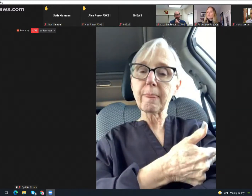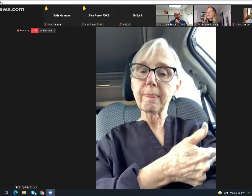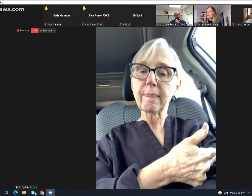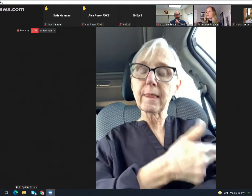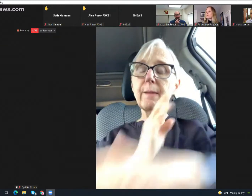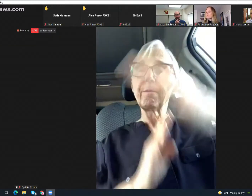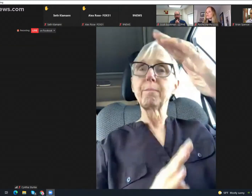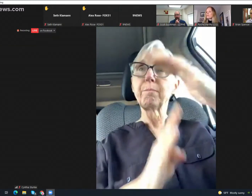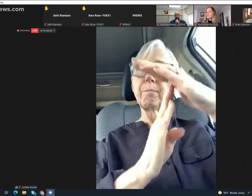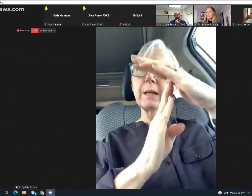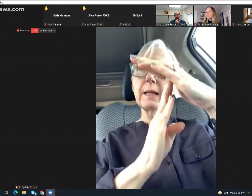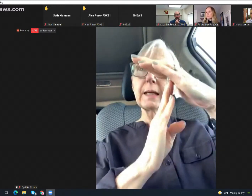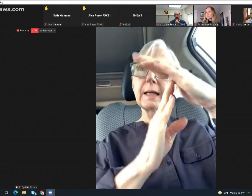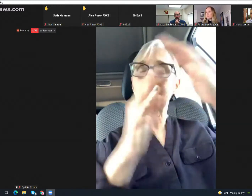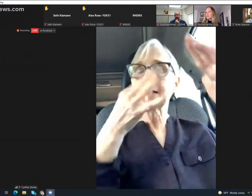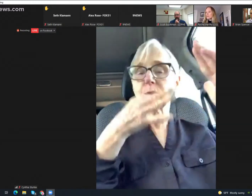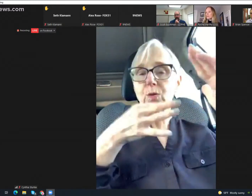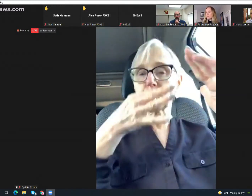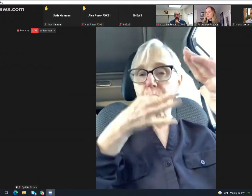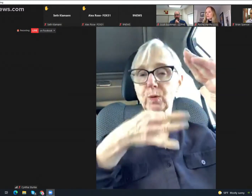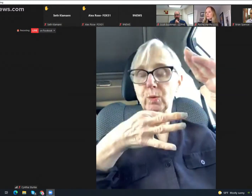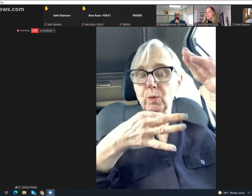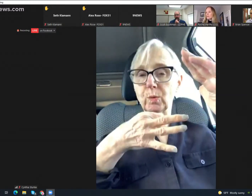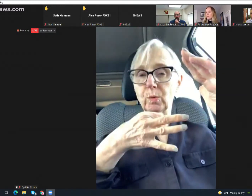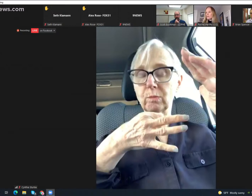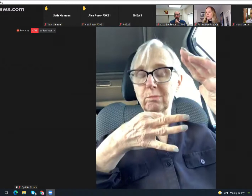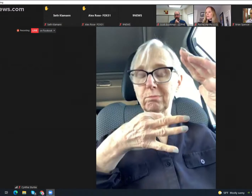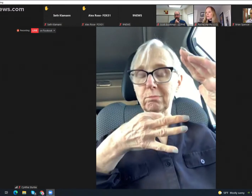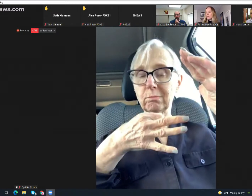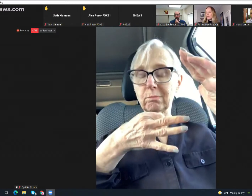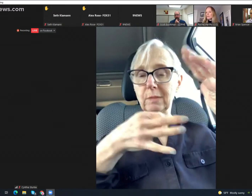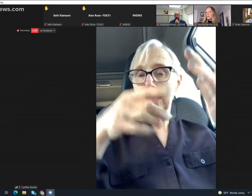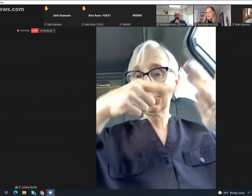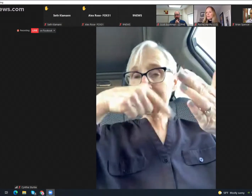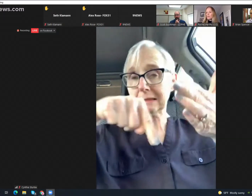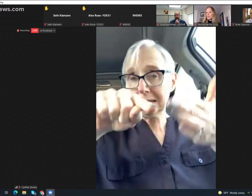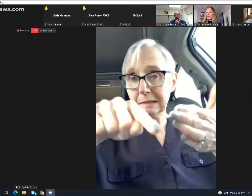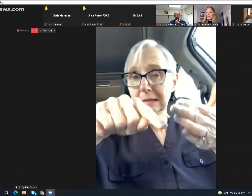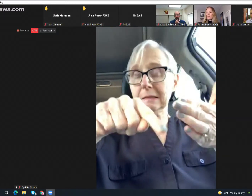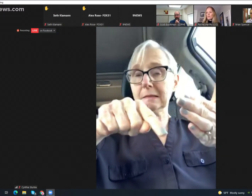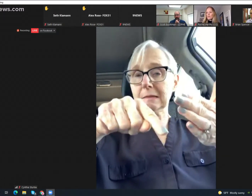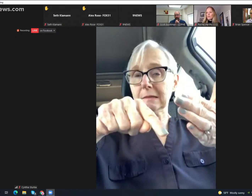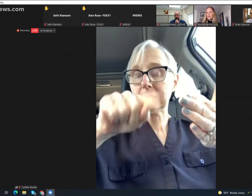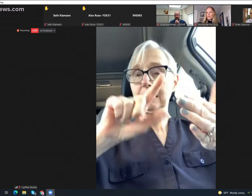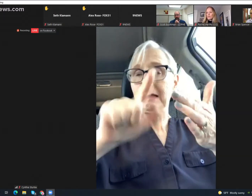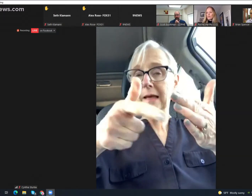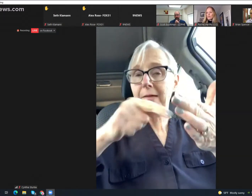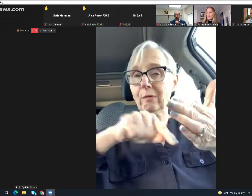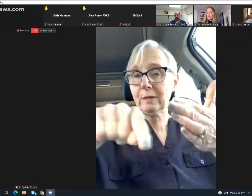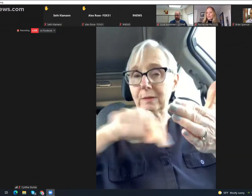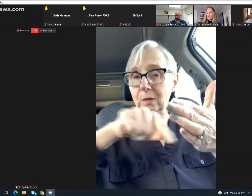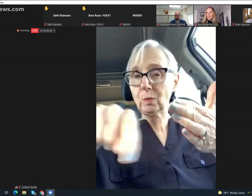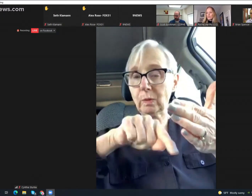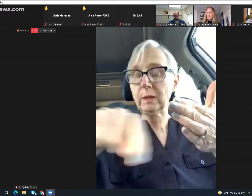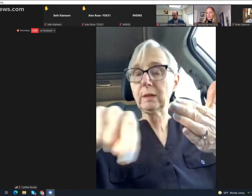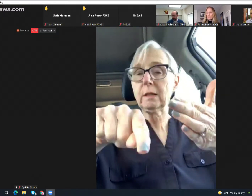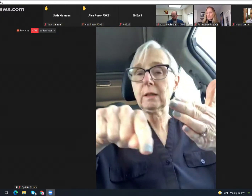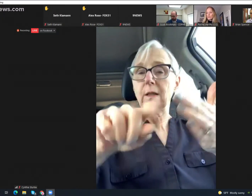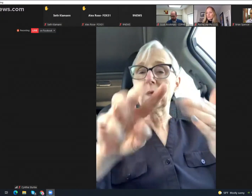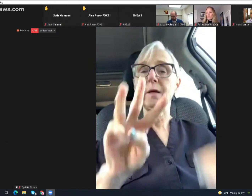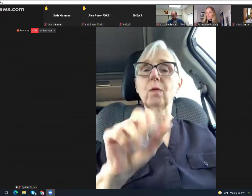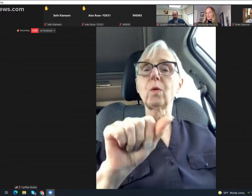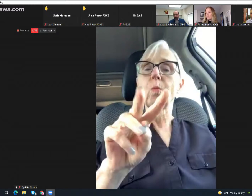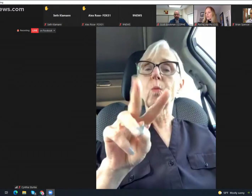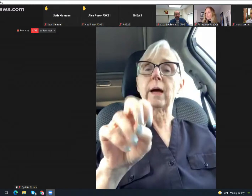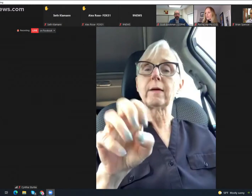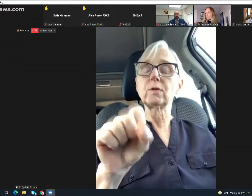as soon as later this week. Because as I recall in previous waves, you'd see